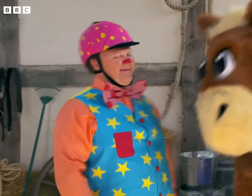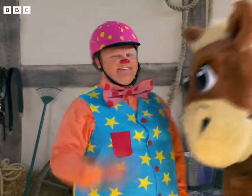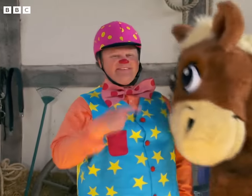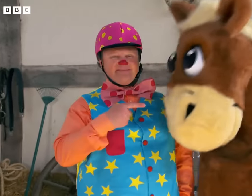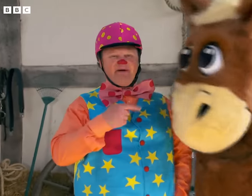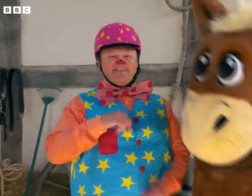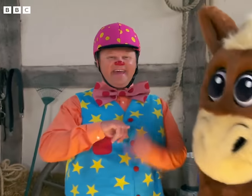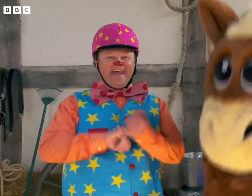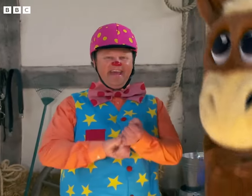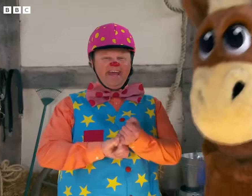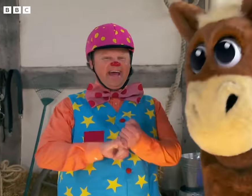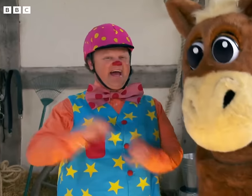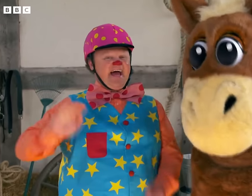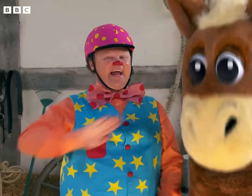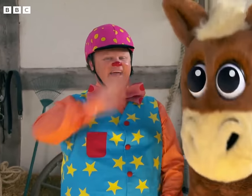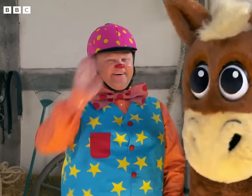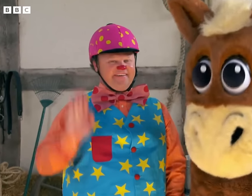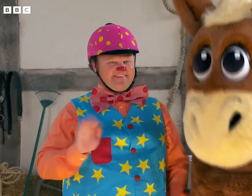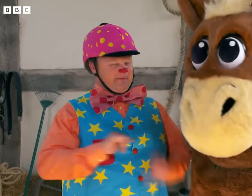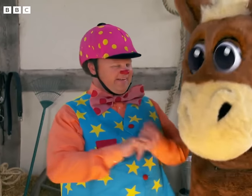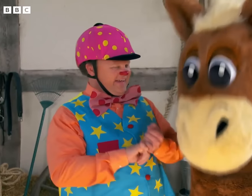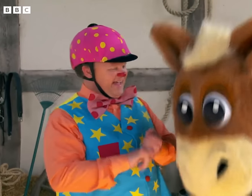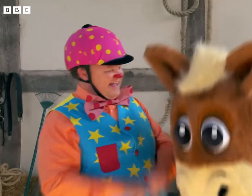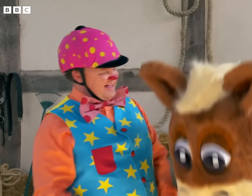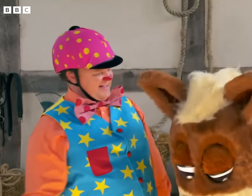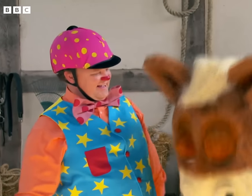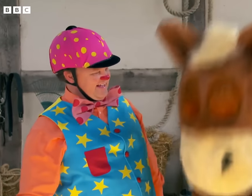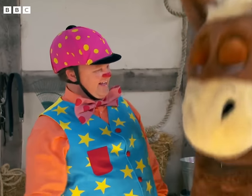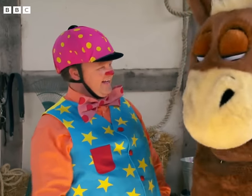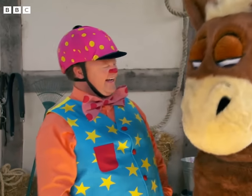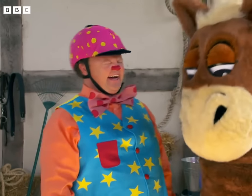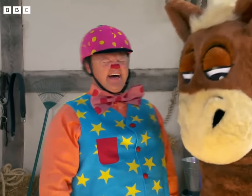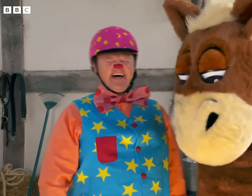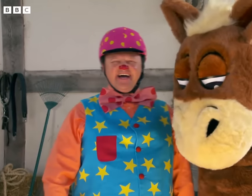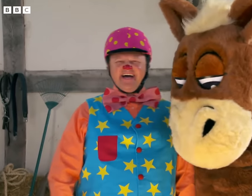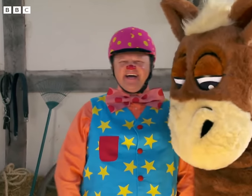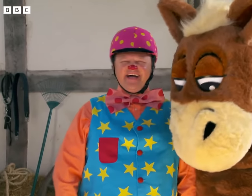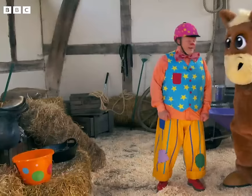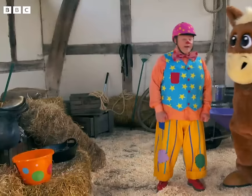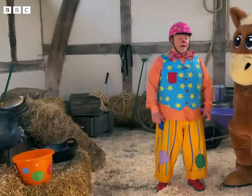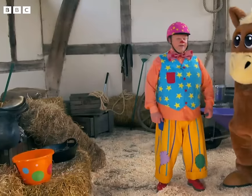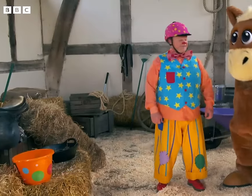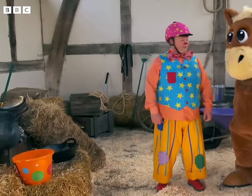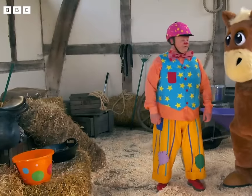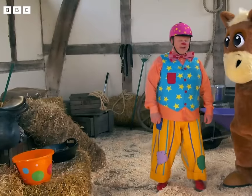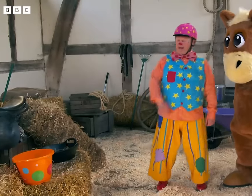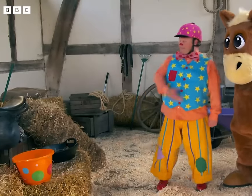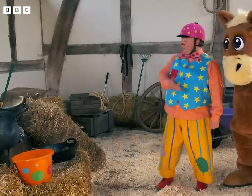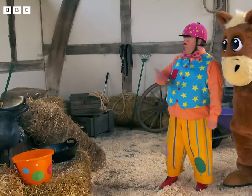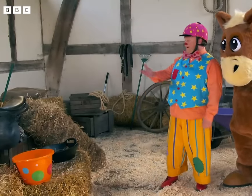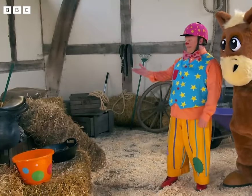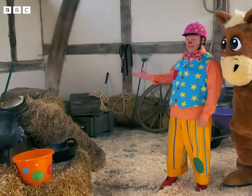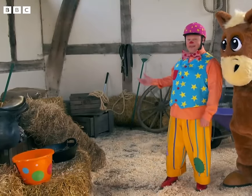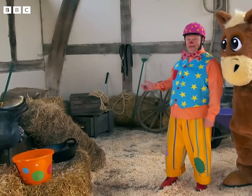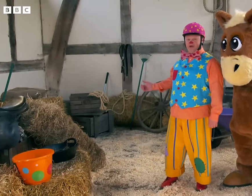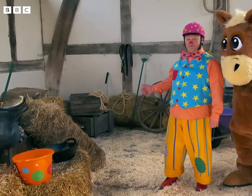it's Spotty. Hello, Spotty. Hello, Spotty. Spotty, what do you think of